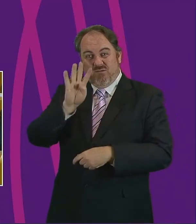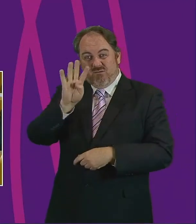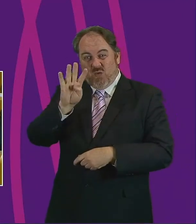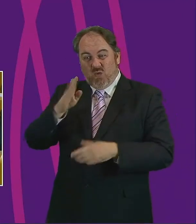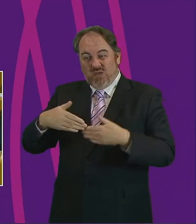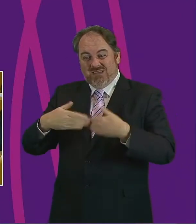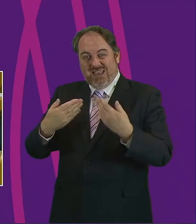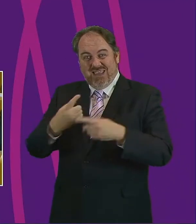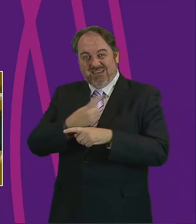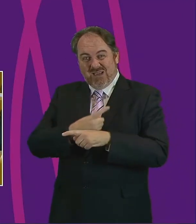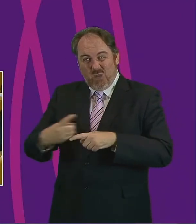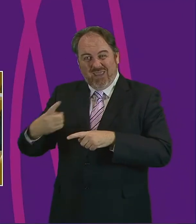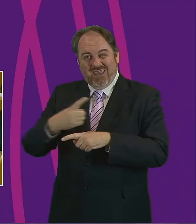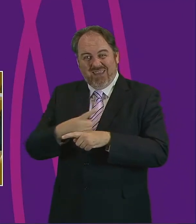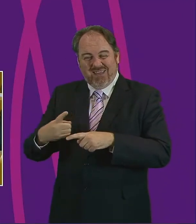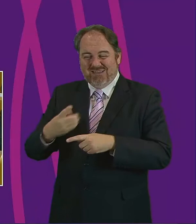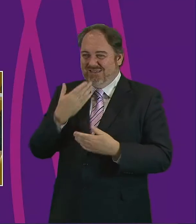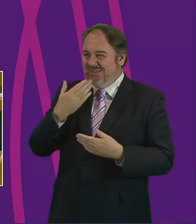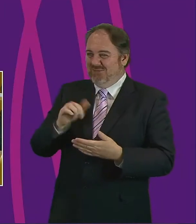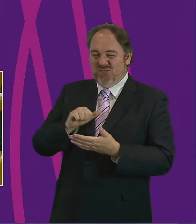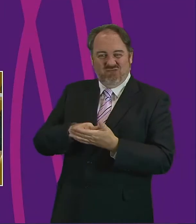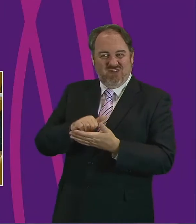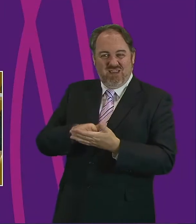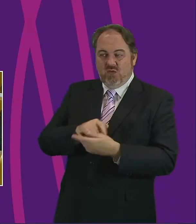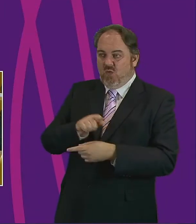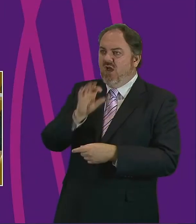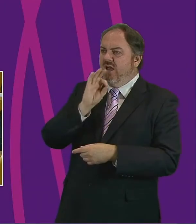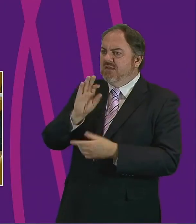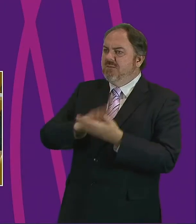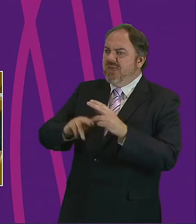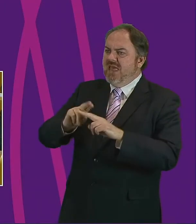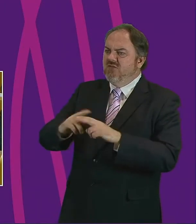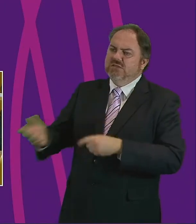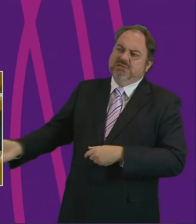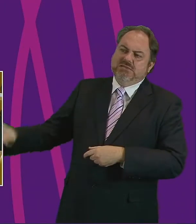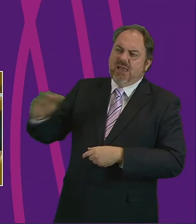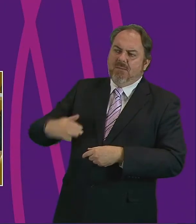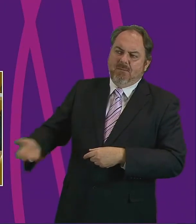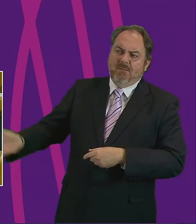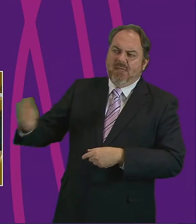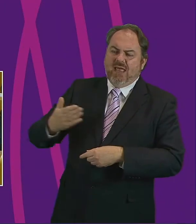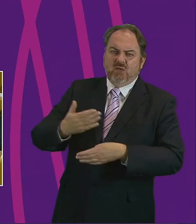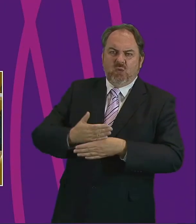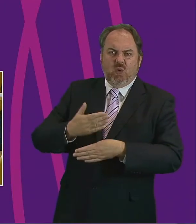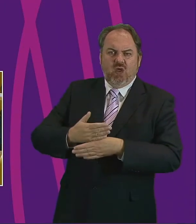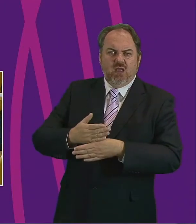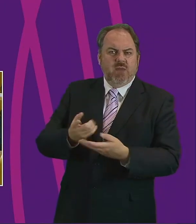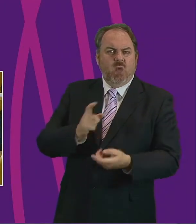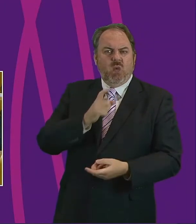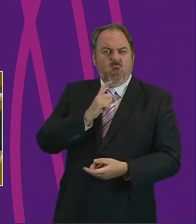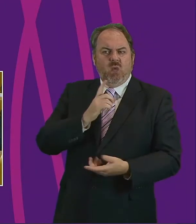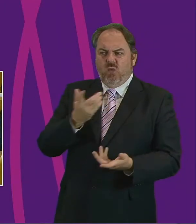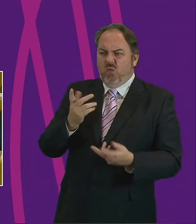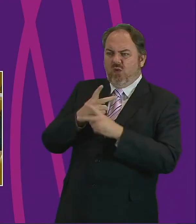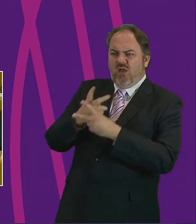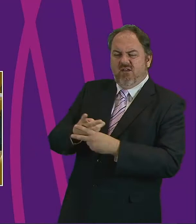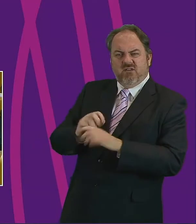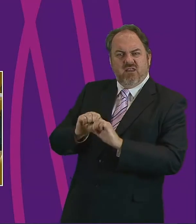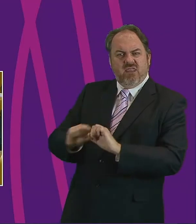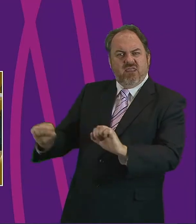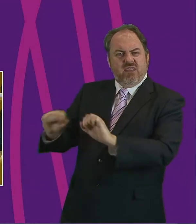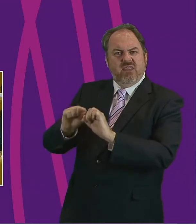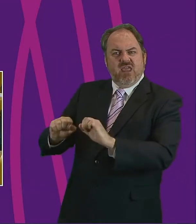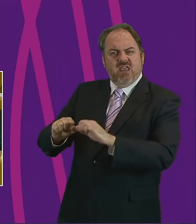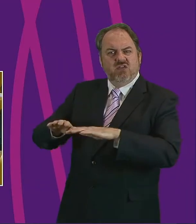up. The First Minister is asking parents to go back to work, but who is going to look after the children? What